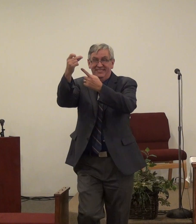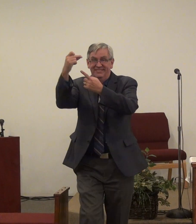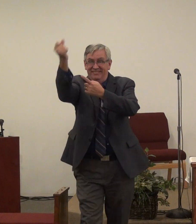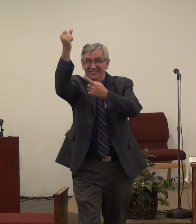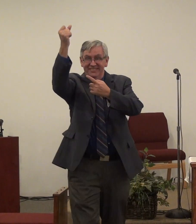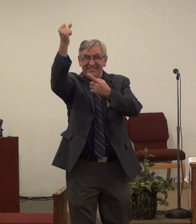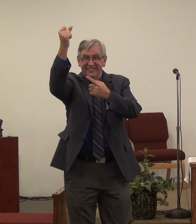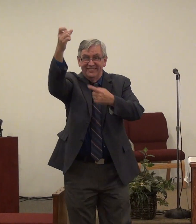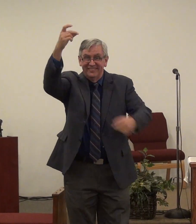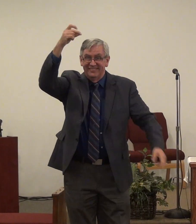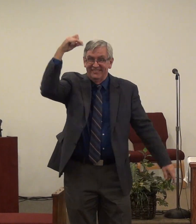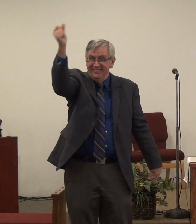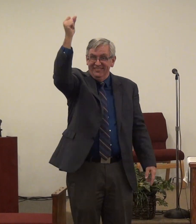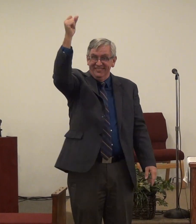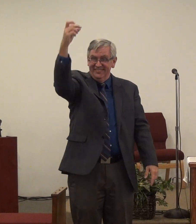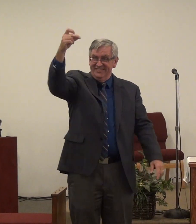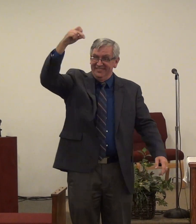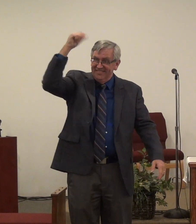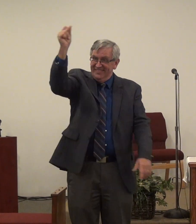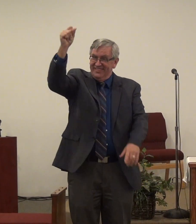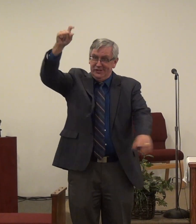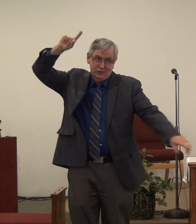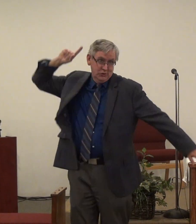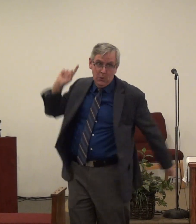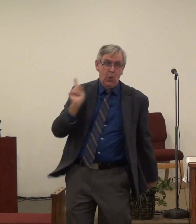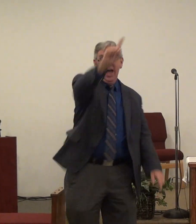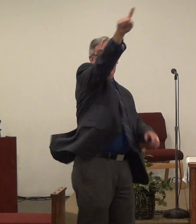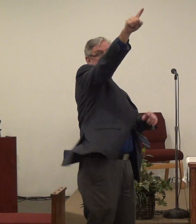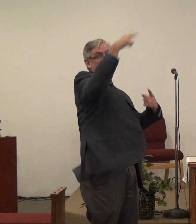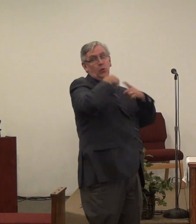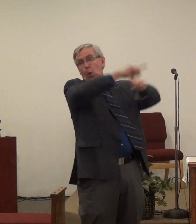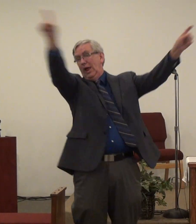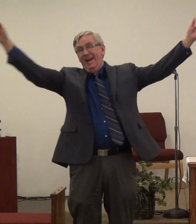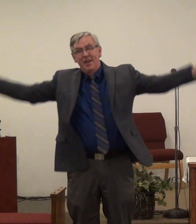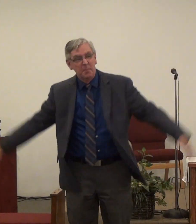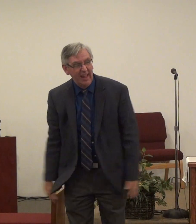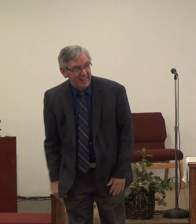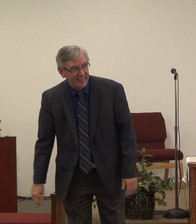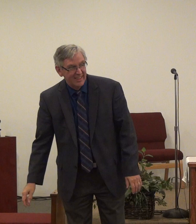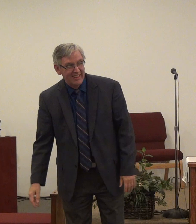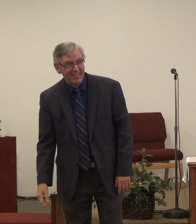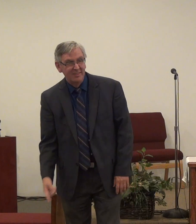and immediately, then, she went out and told everybody.